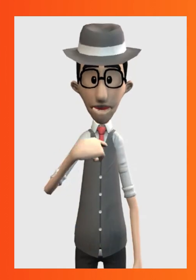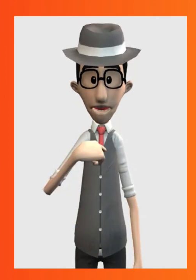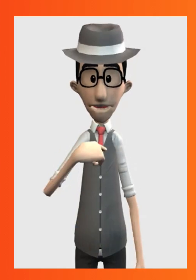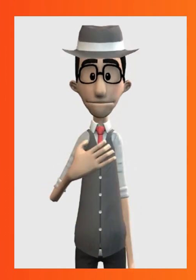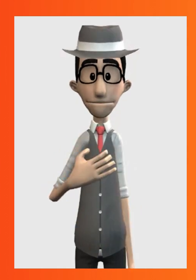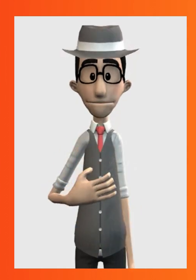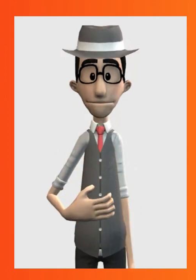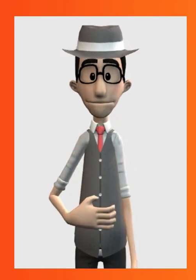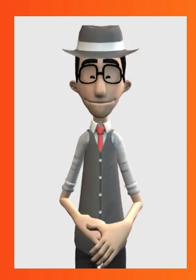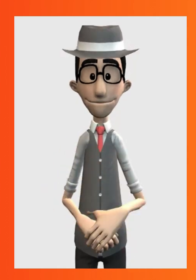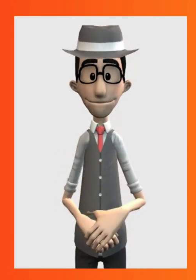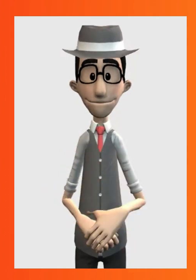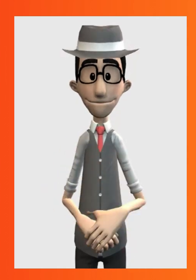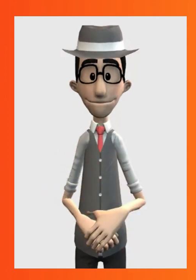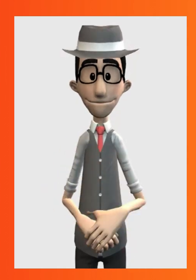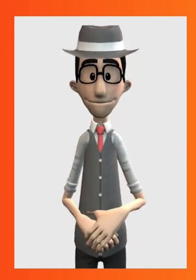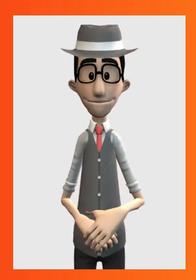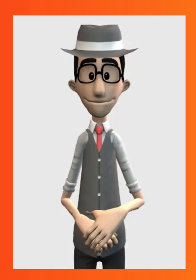I'm hungry.